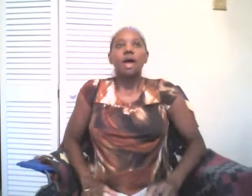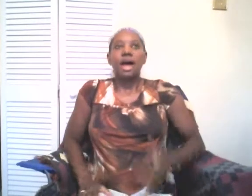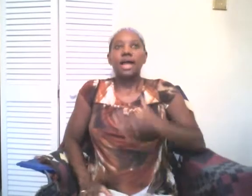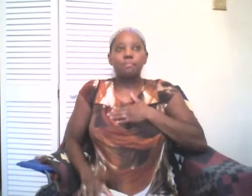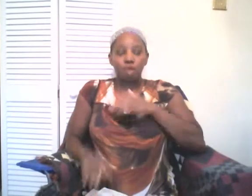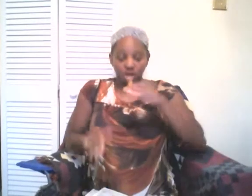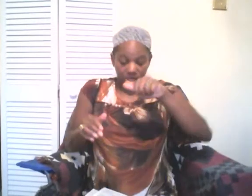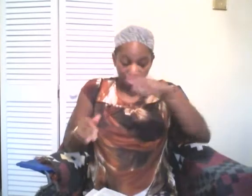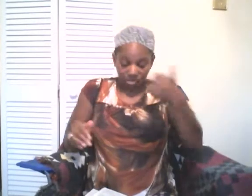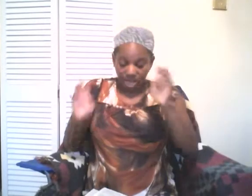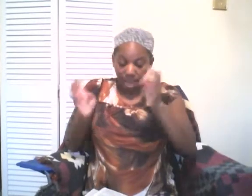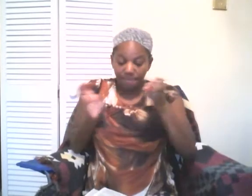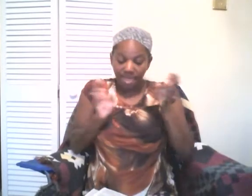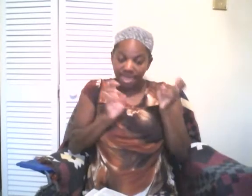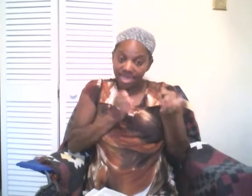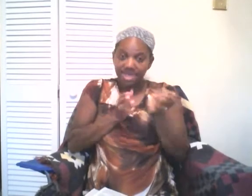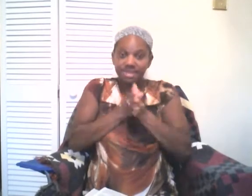I am on another topic.